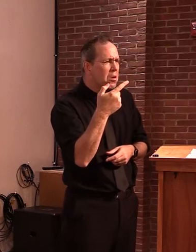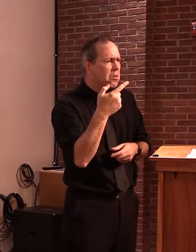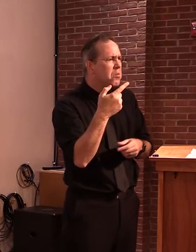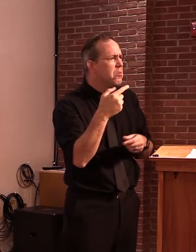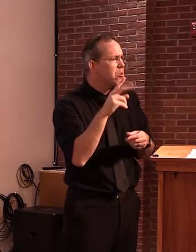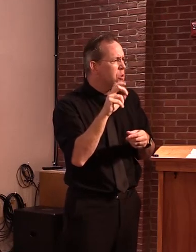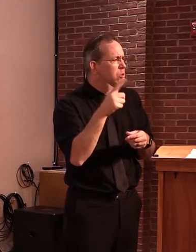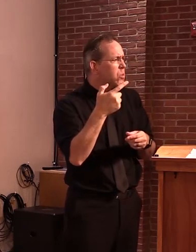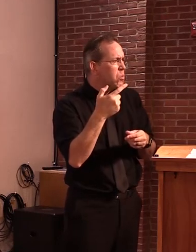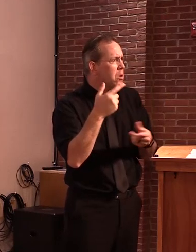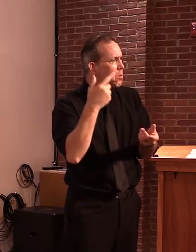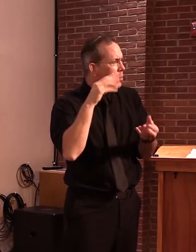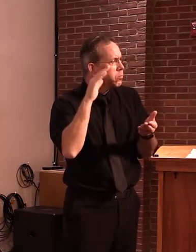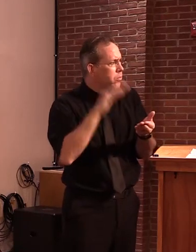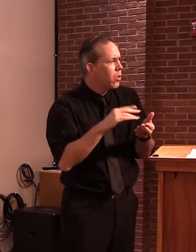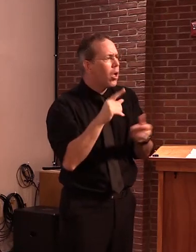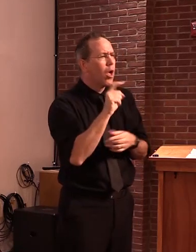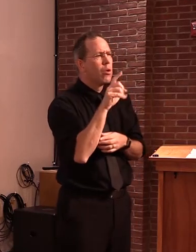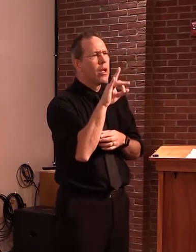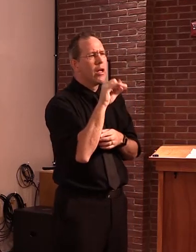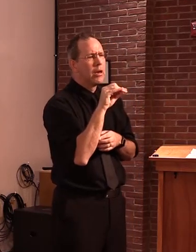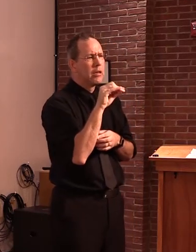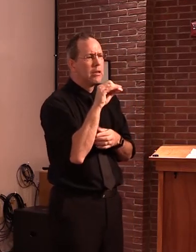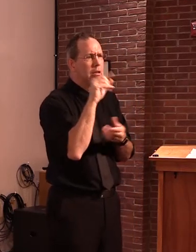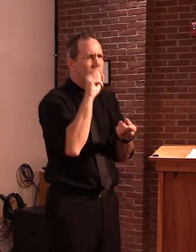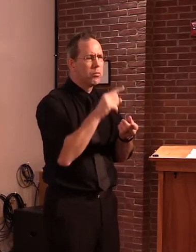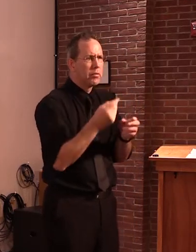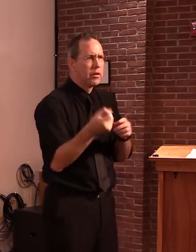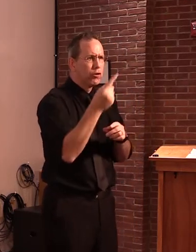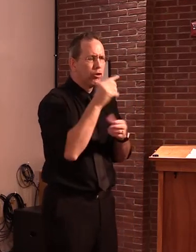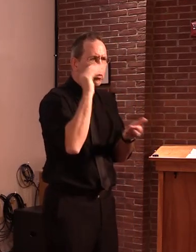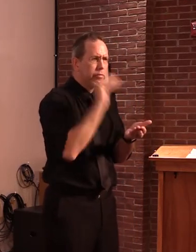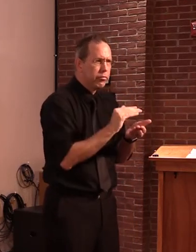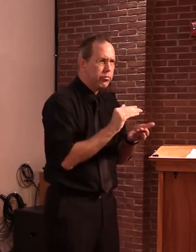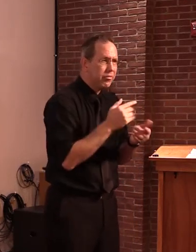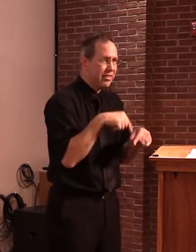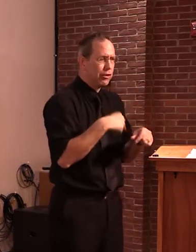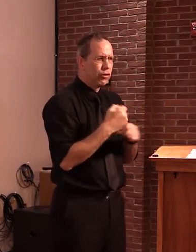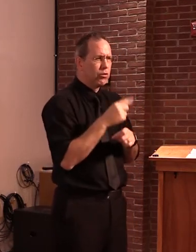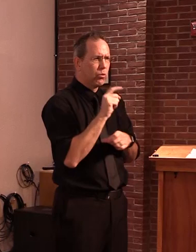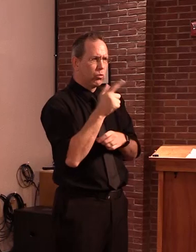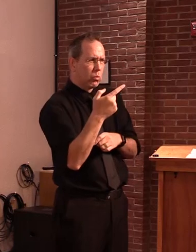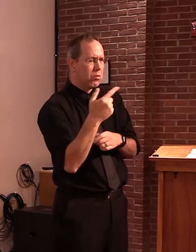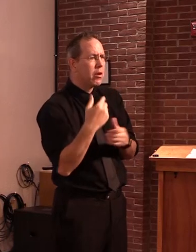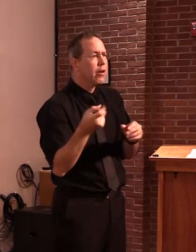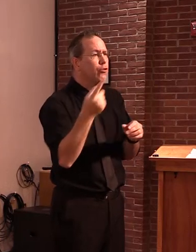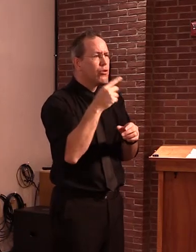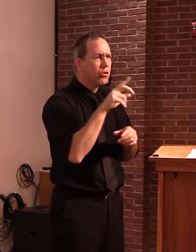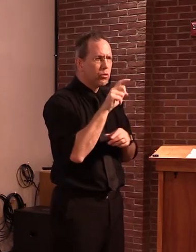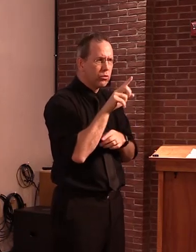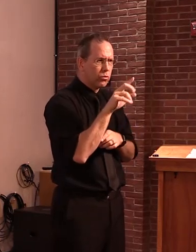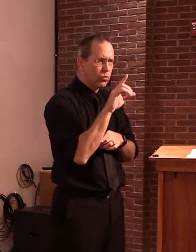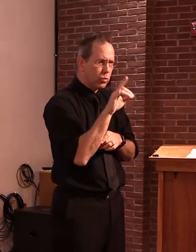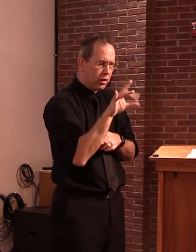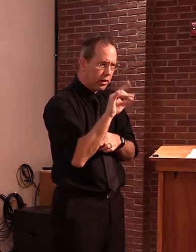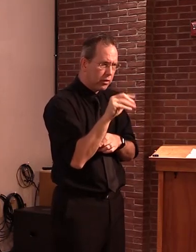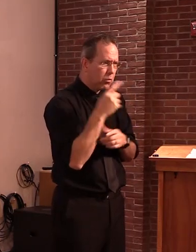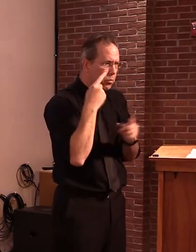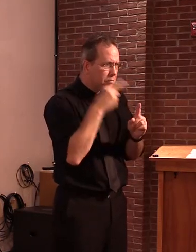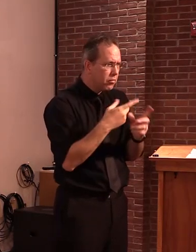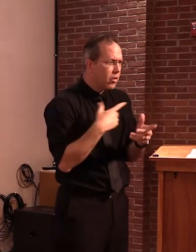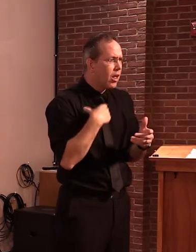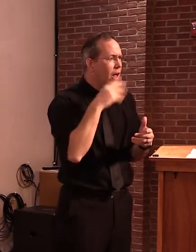180 in our FY21 budget. So I think everybody wants to reduce that